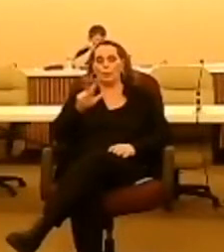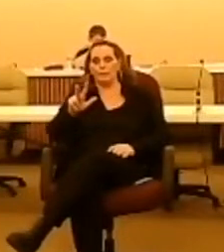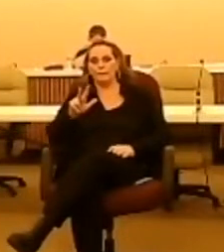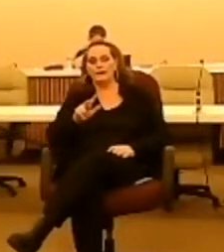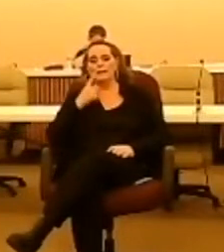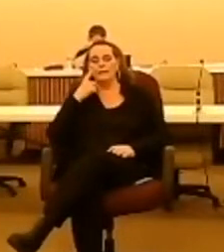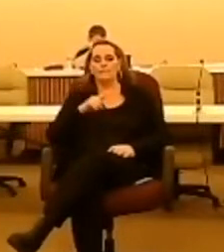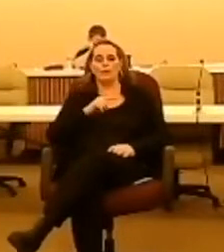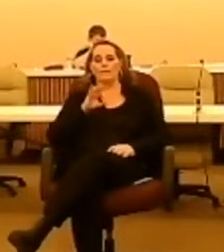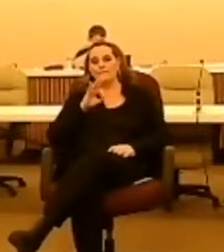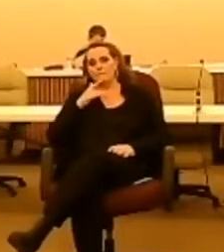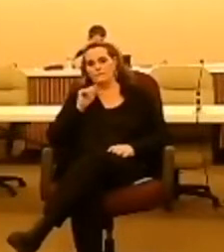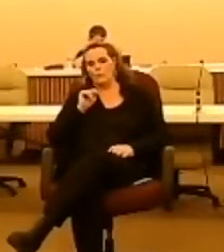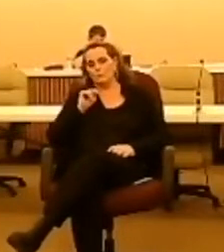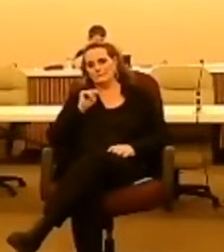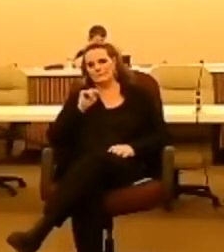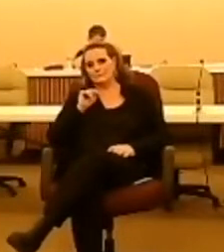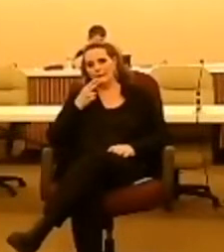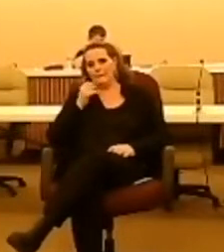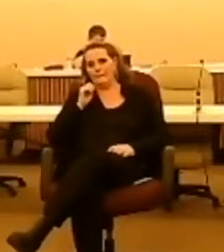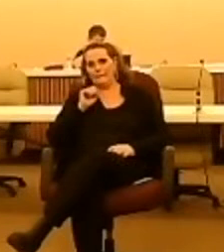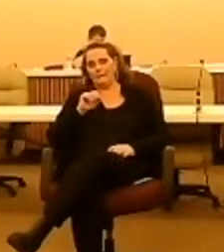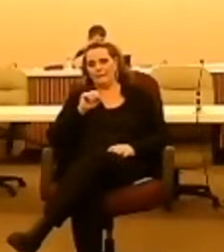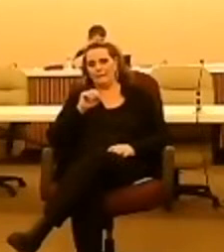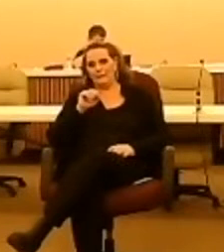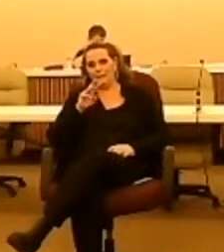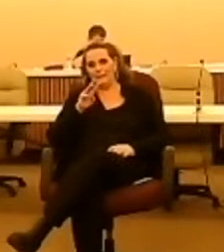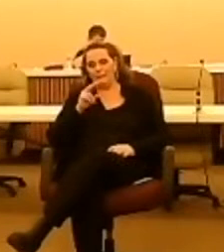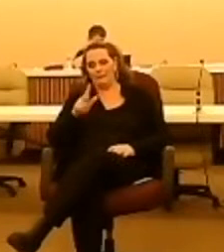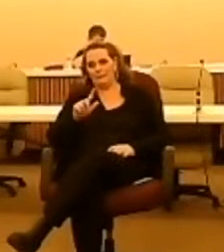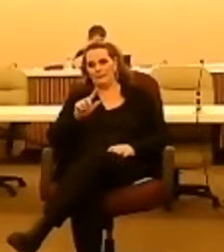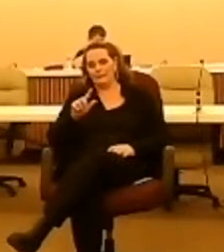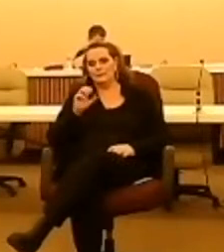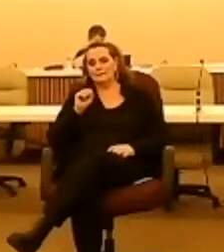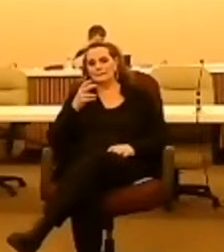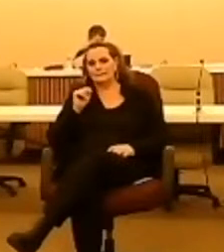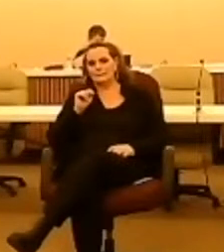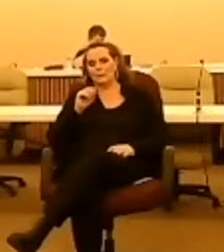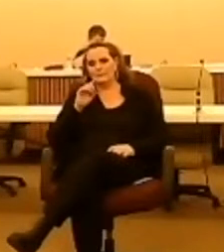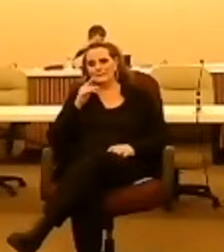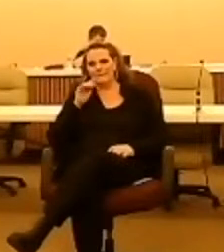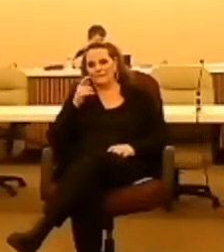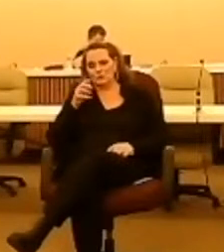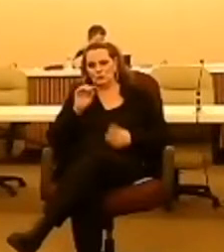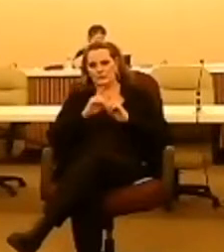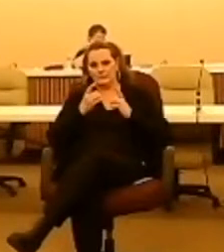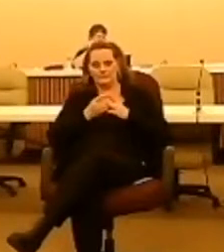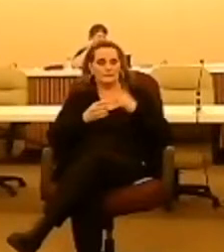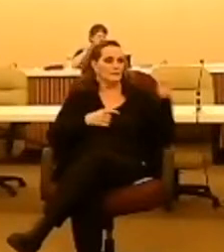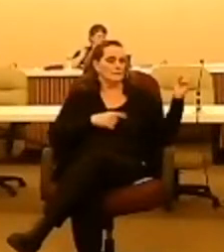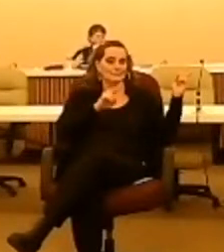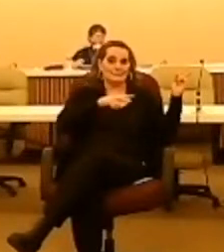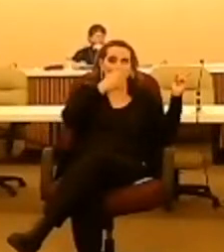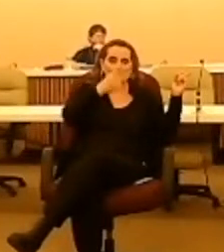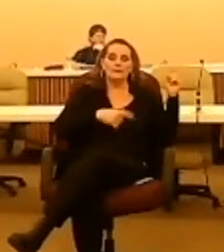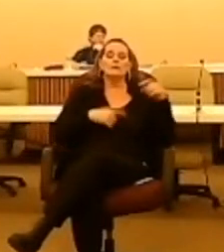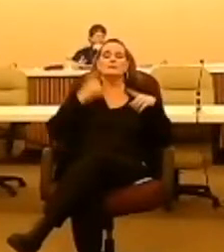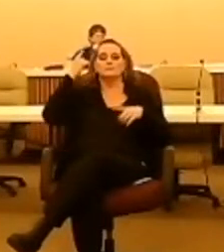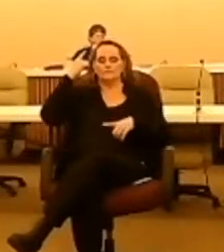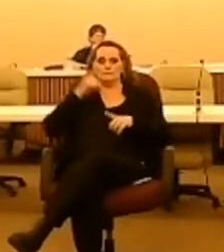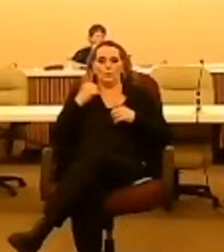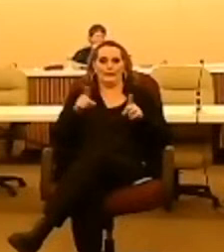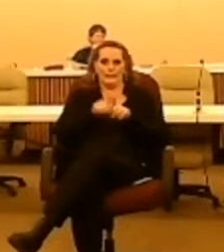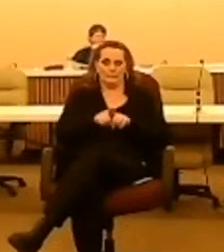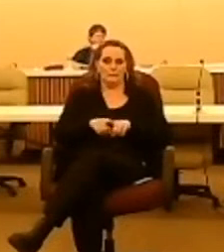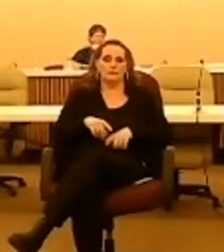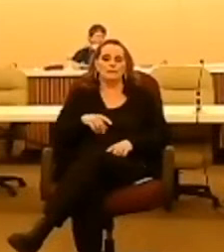for the Forest Hill subdivision of the Henrietta Sewer District Number 1. Second. So again, we will